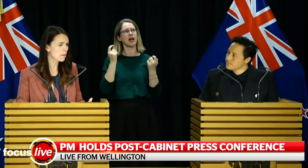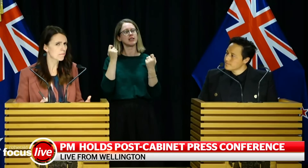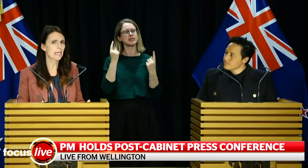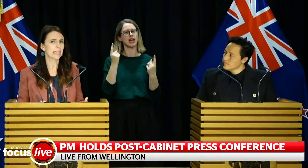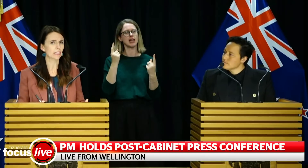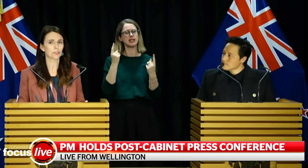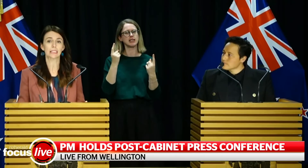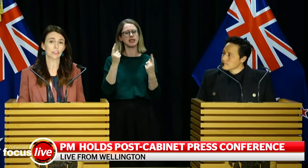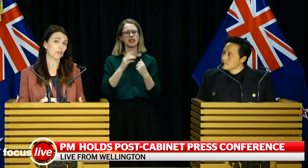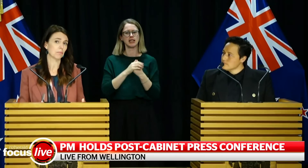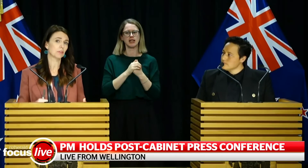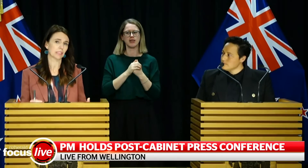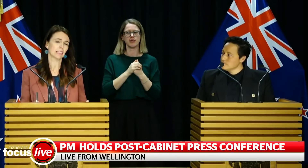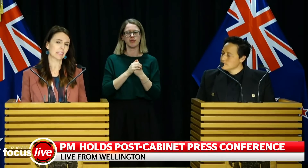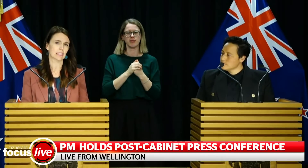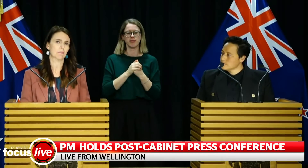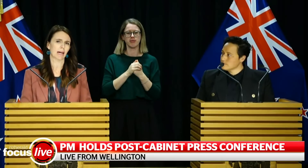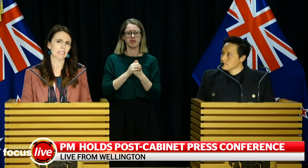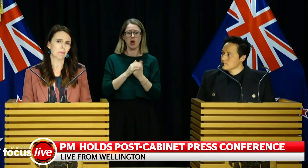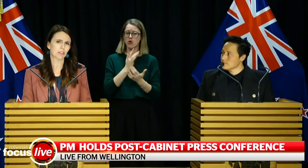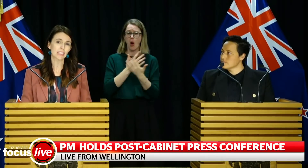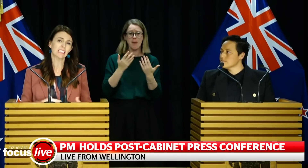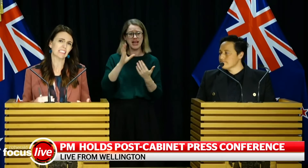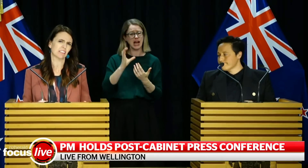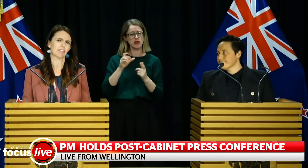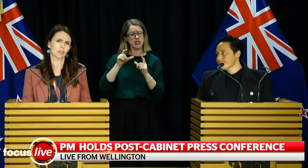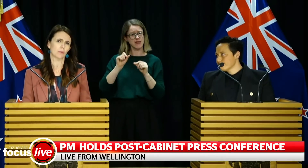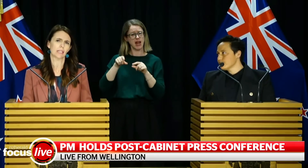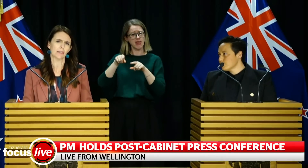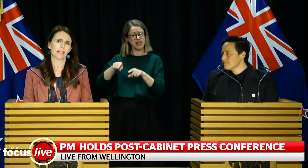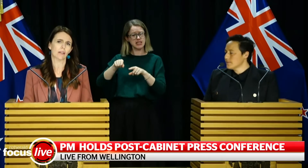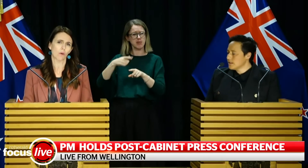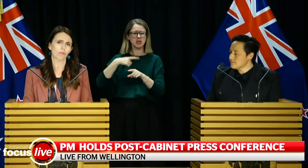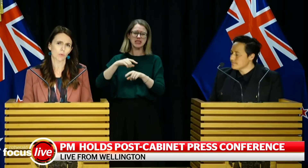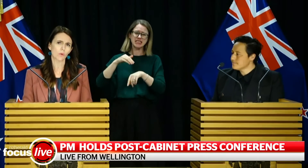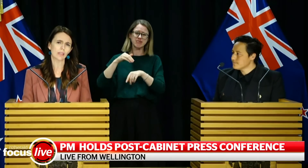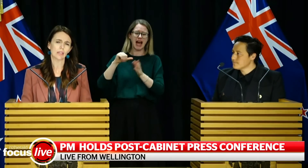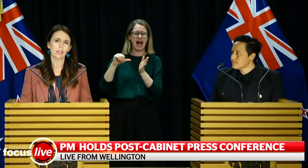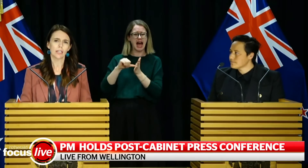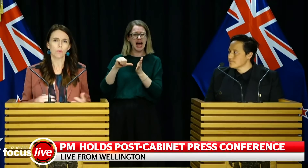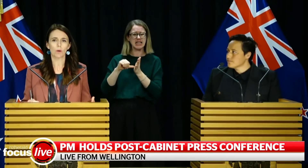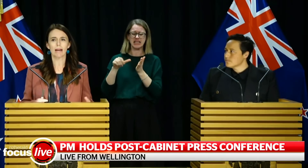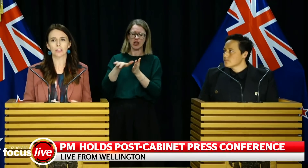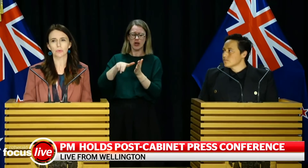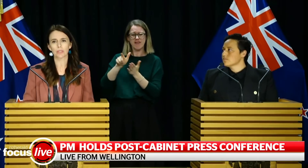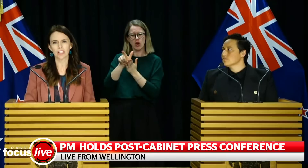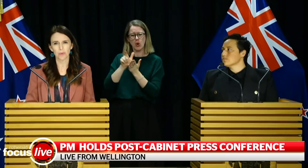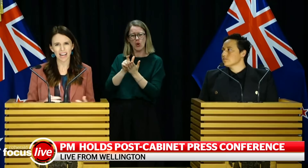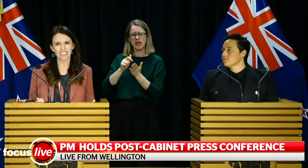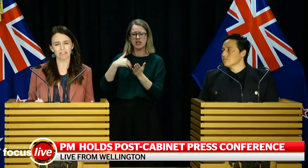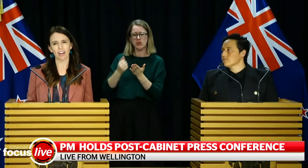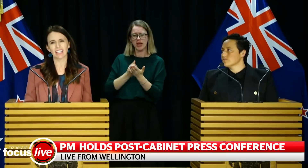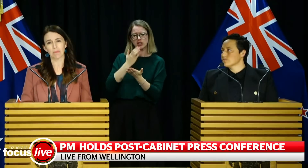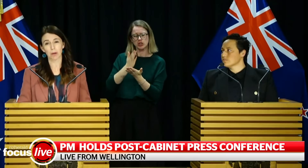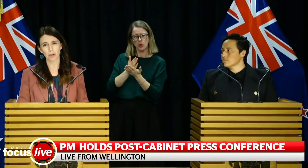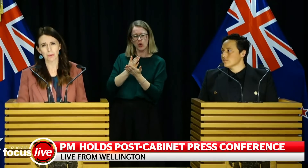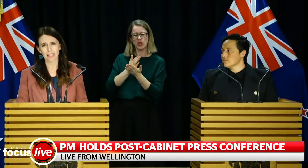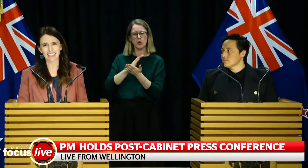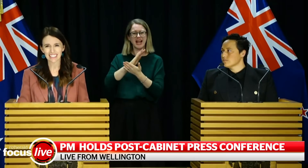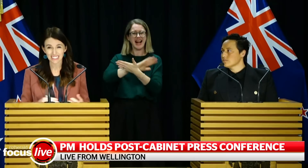Minister, there aren't many countries who have moved into this space because it is a difficult area of law. You want to make sure that you are